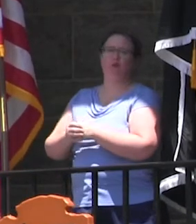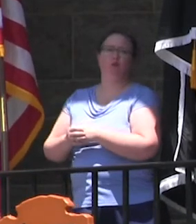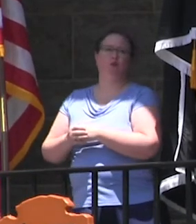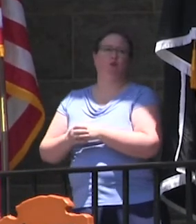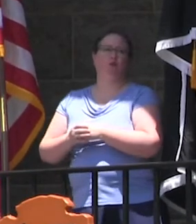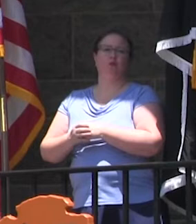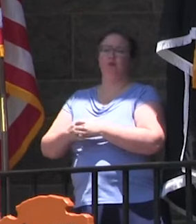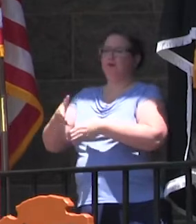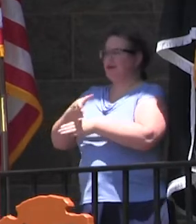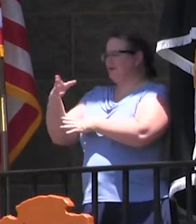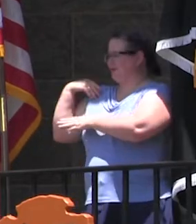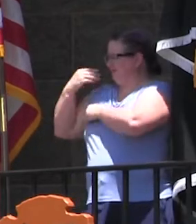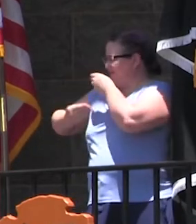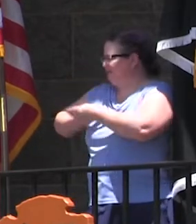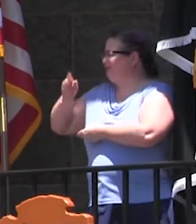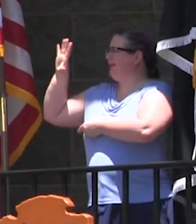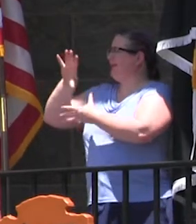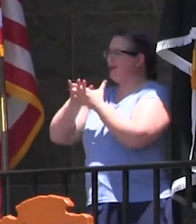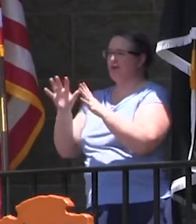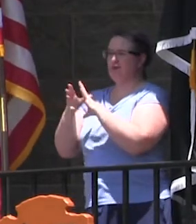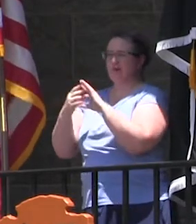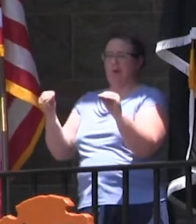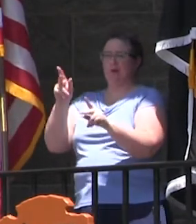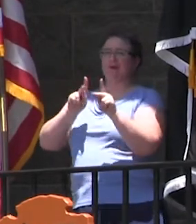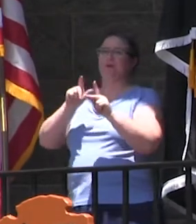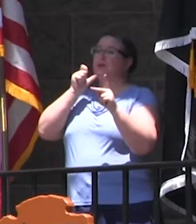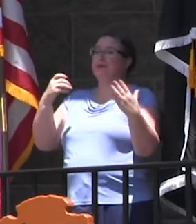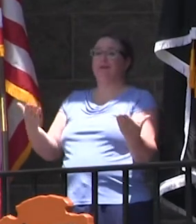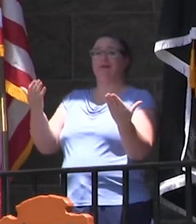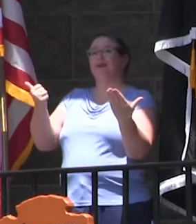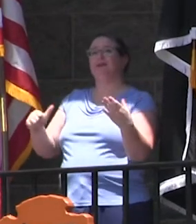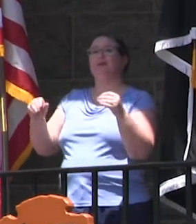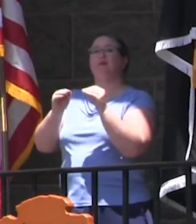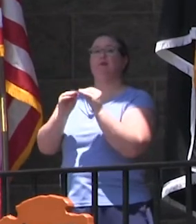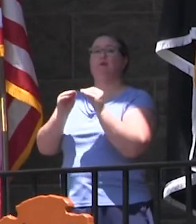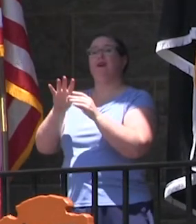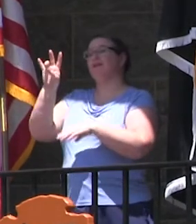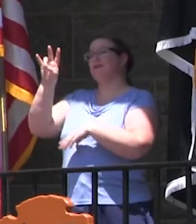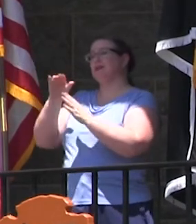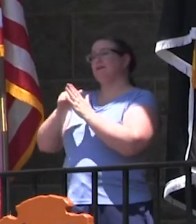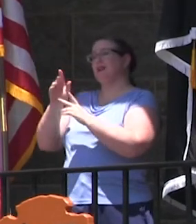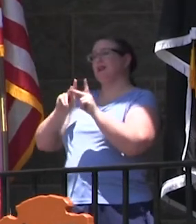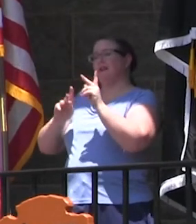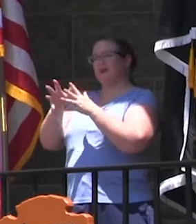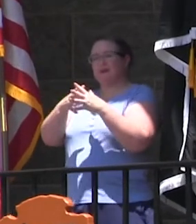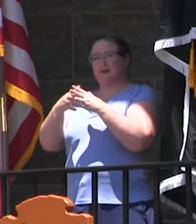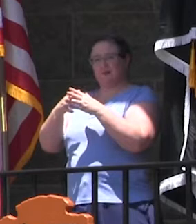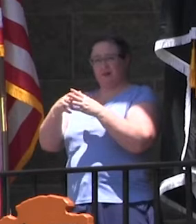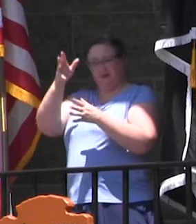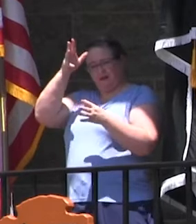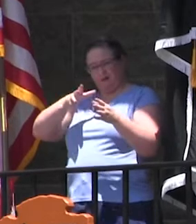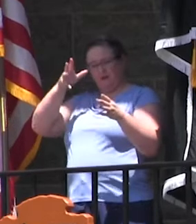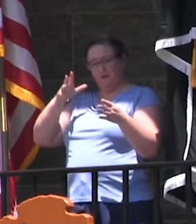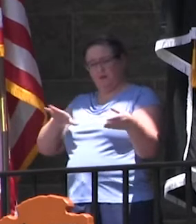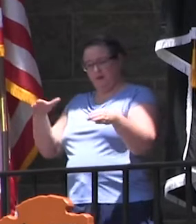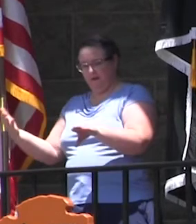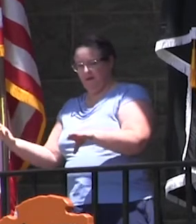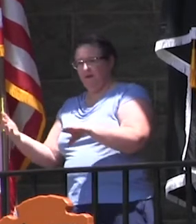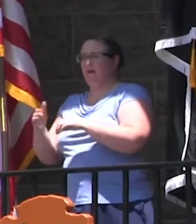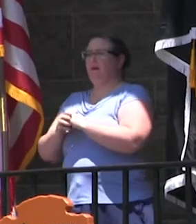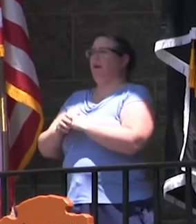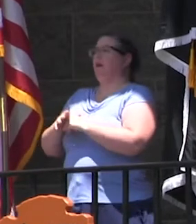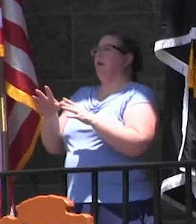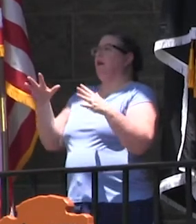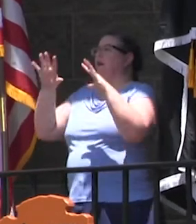the legacy and tell the stories of those who are no longer here. Nearly 7,000 American men and women have died while fighting the global war on